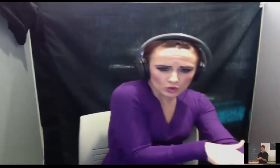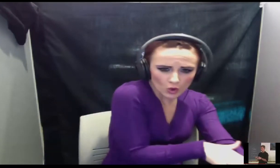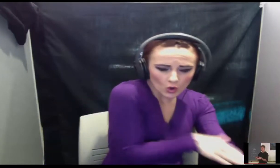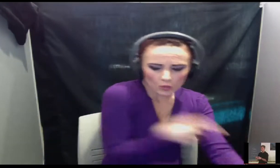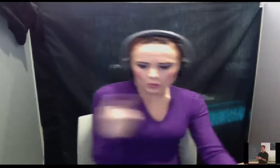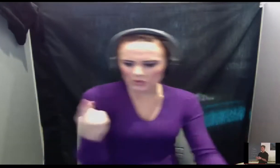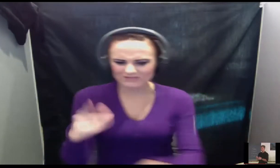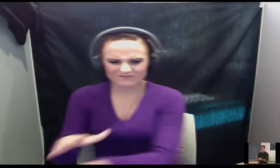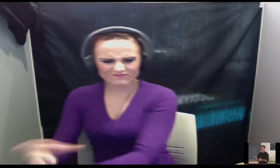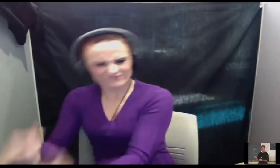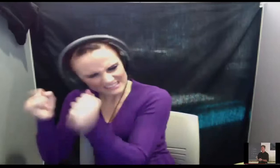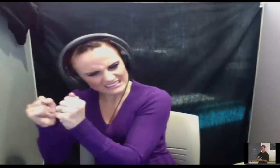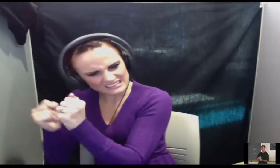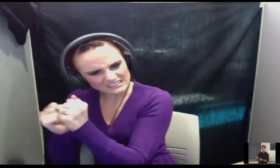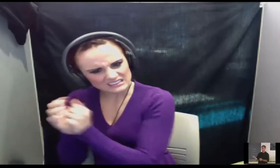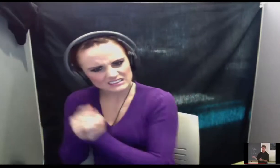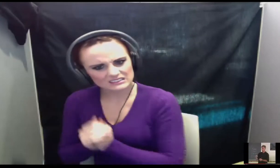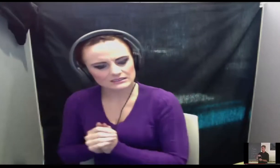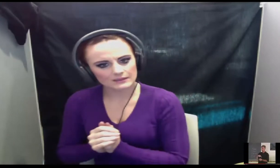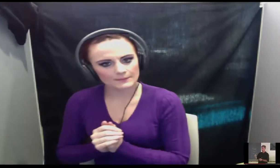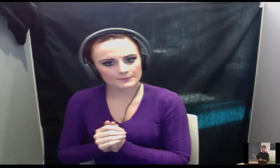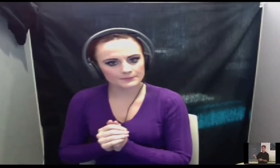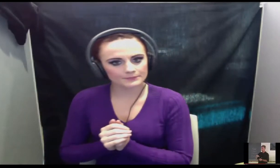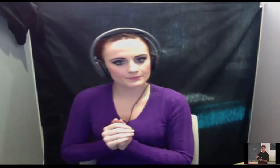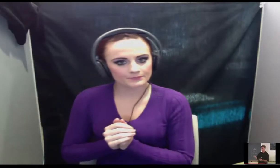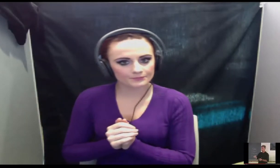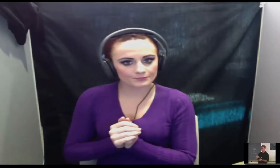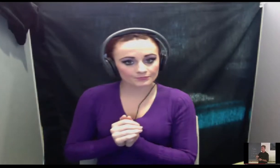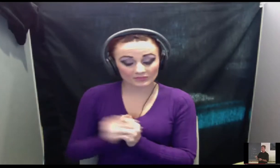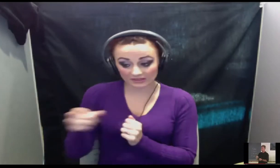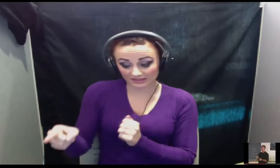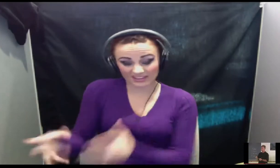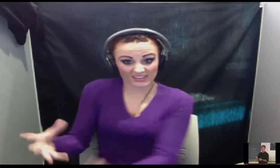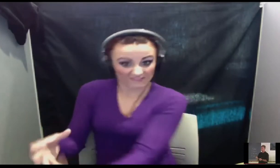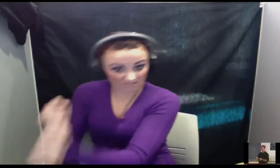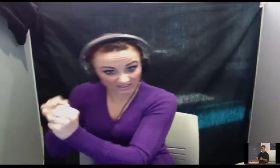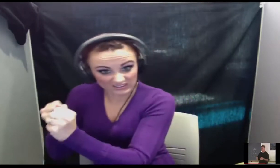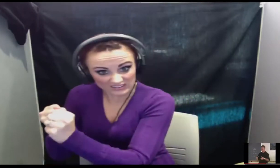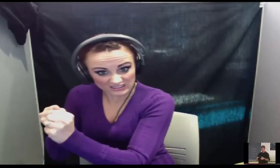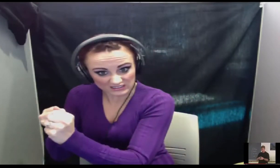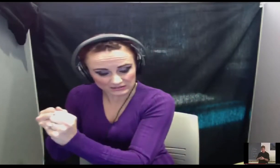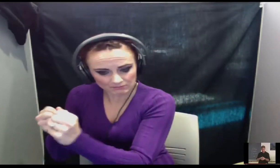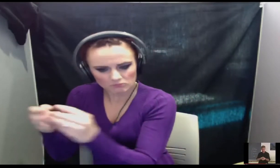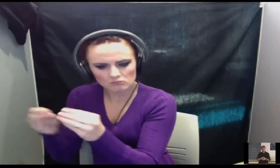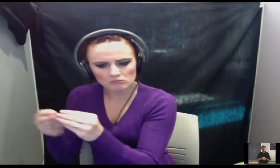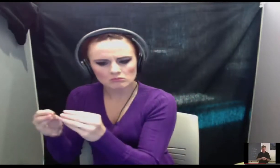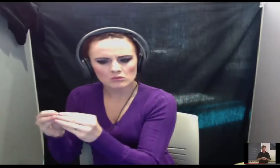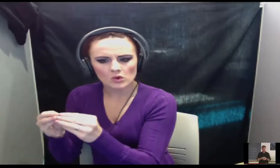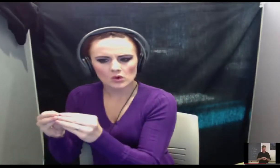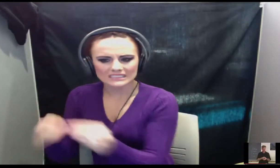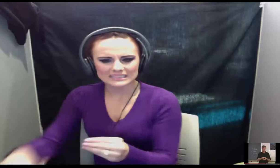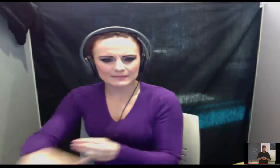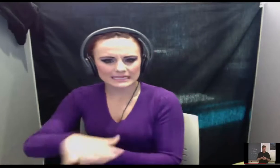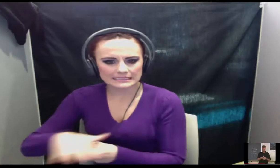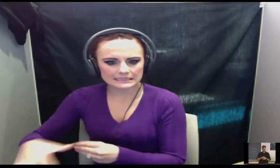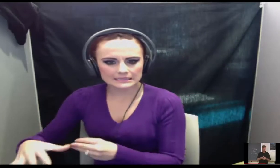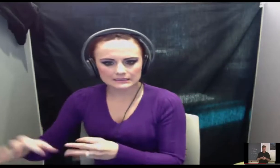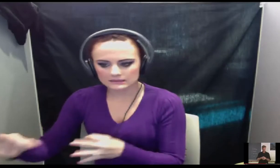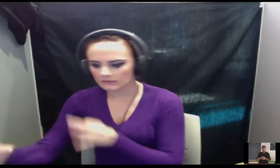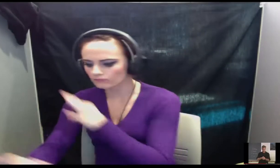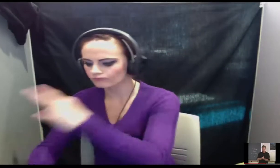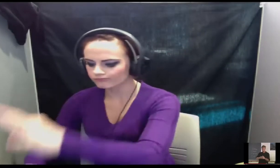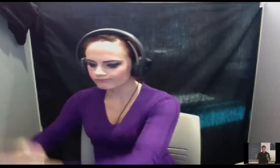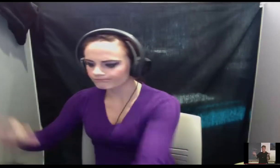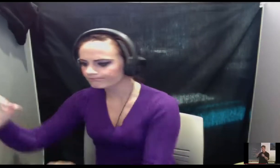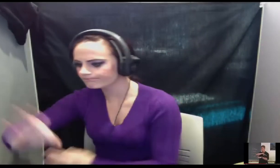ones moving quickly have more space between the molecules. The cold ones are usually kind of bunched up.